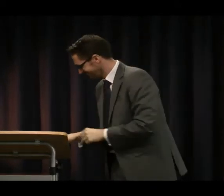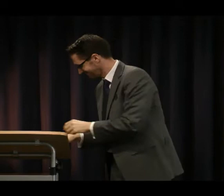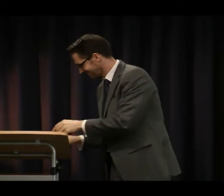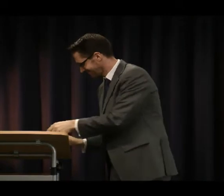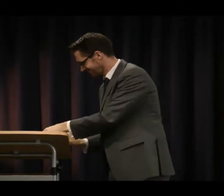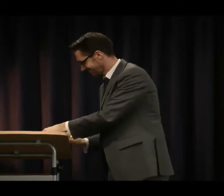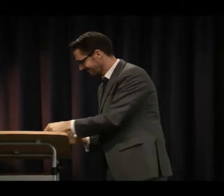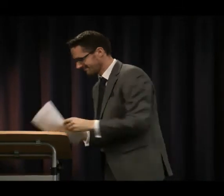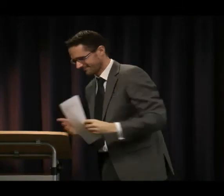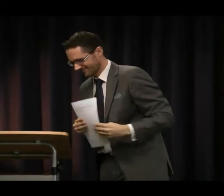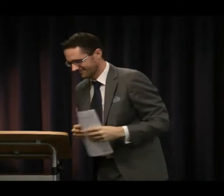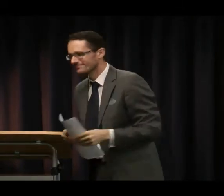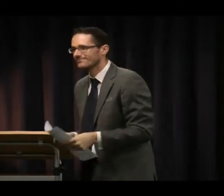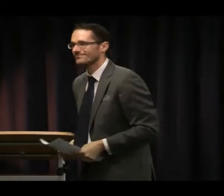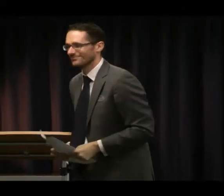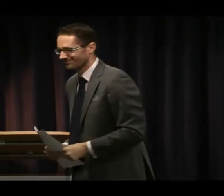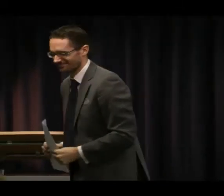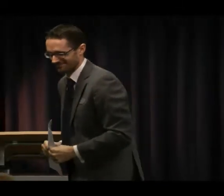Thank you.